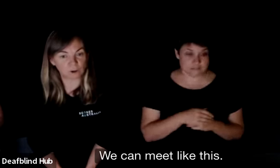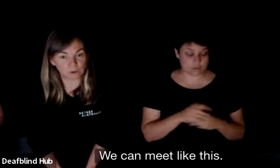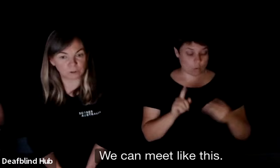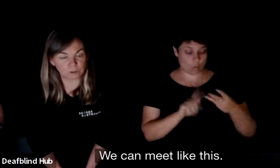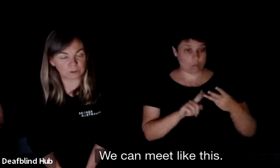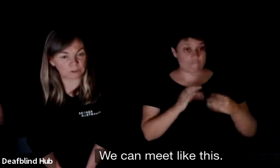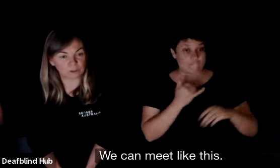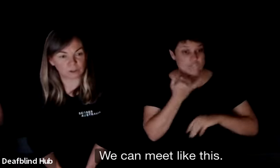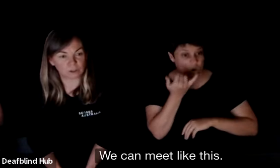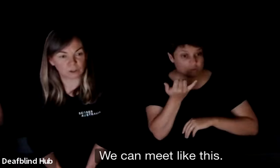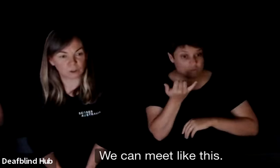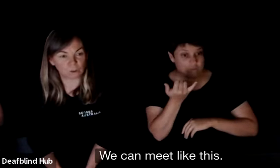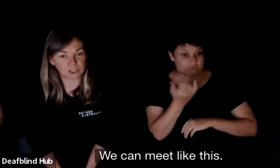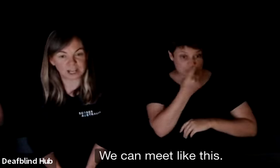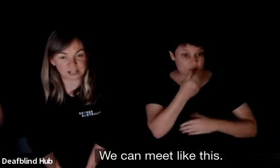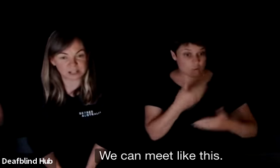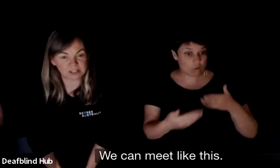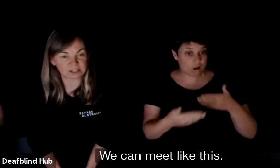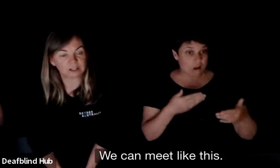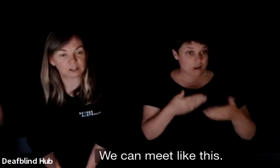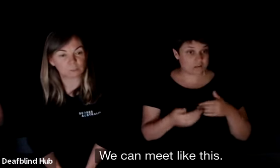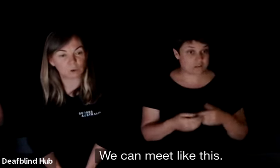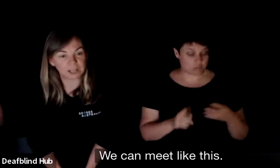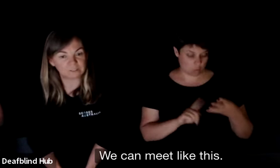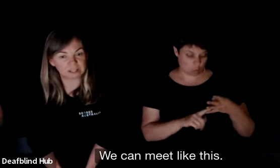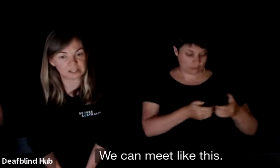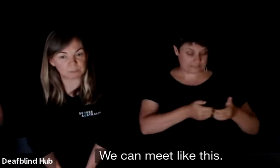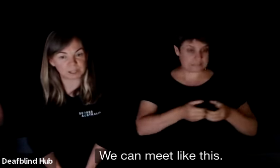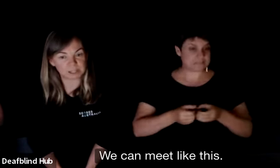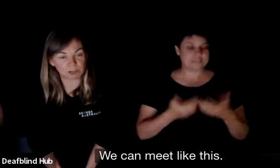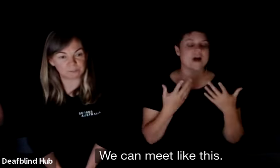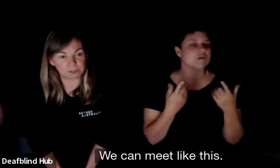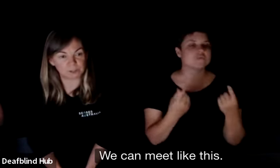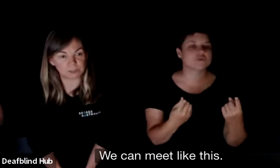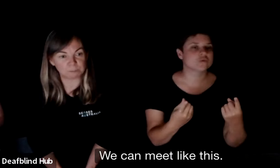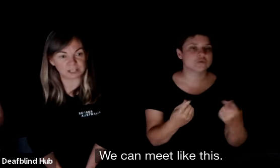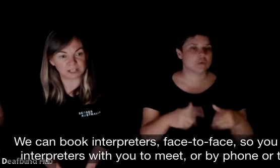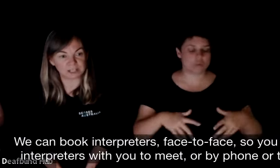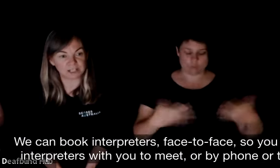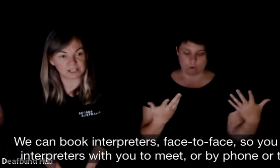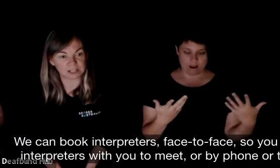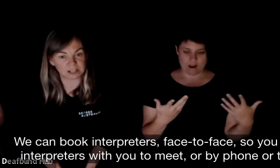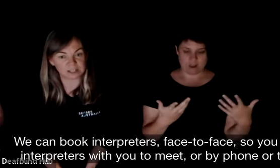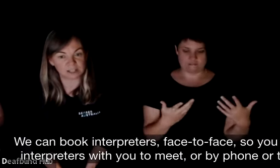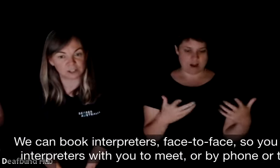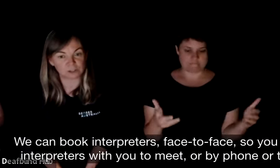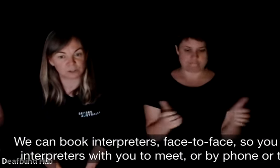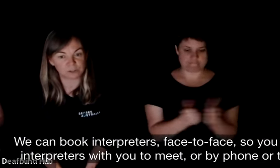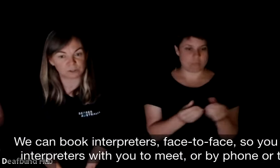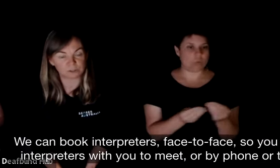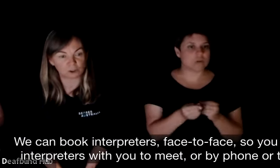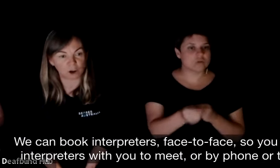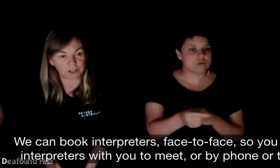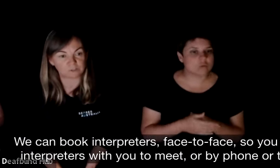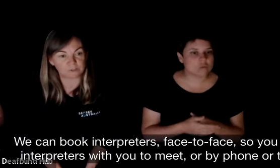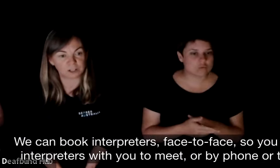by phone or text, whatever is the best way for you to meet and discuss the issues